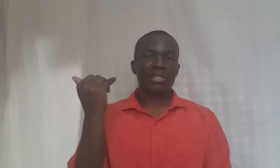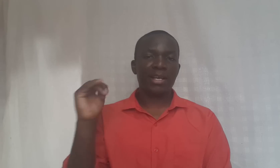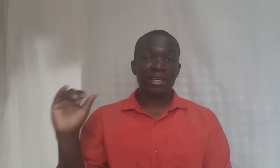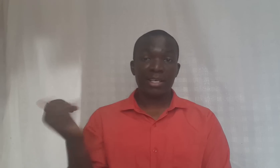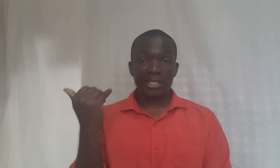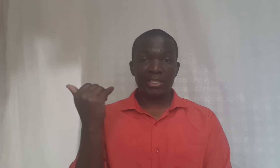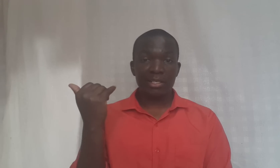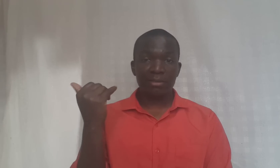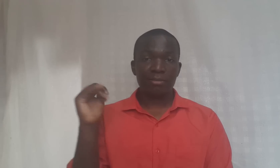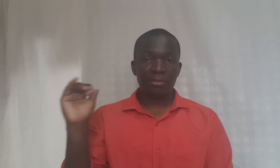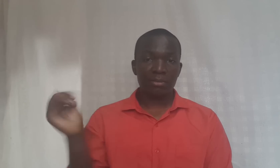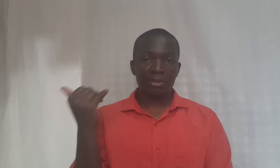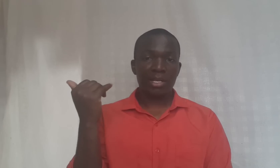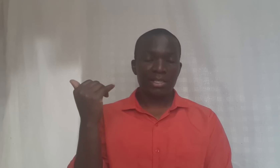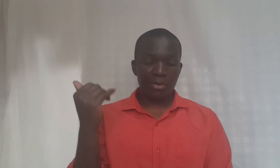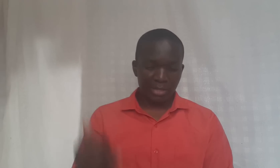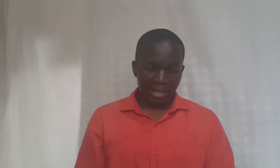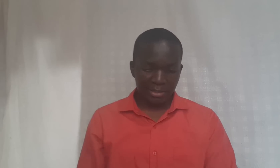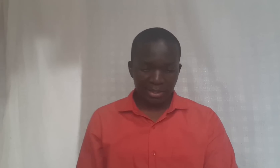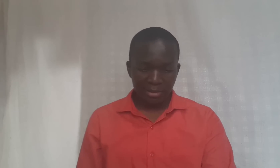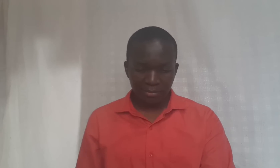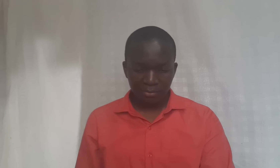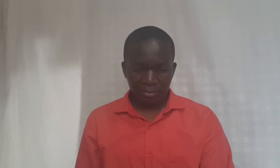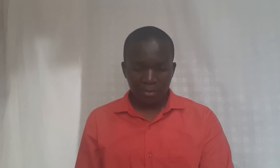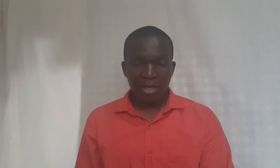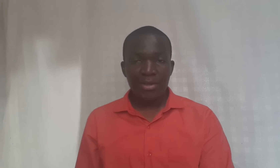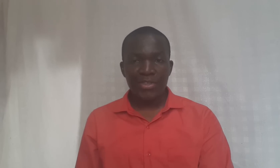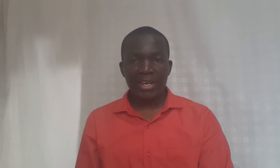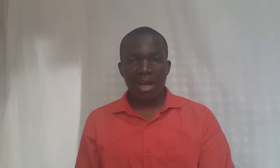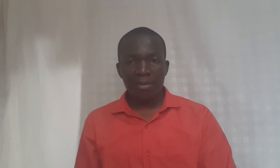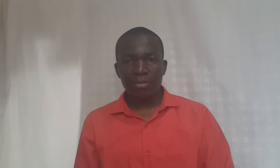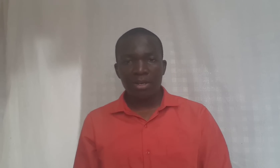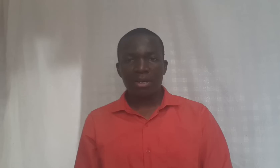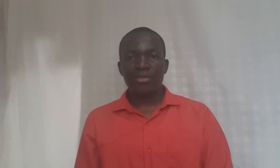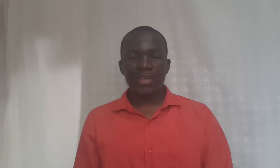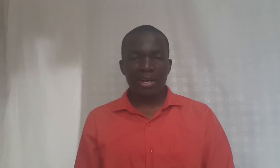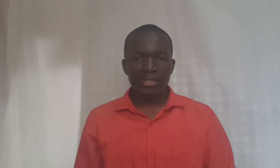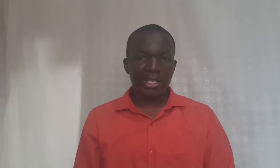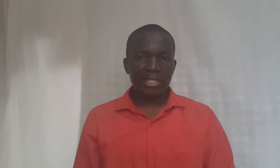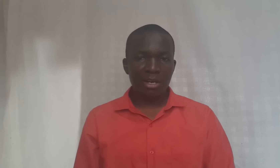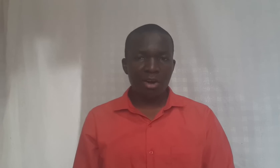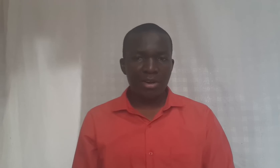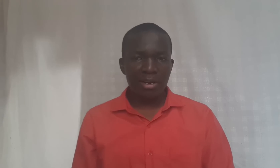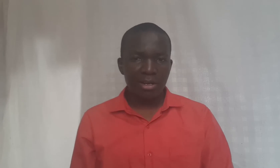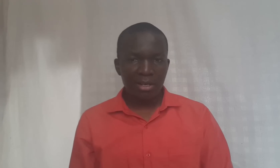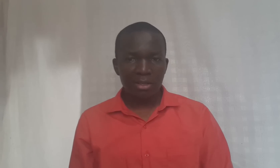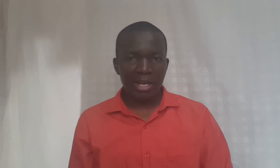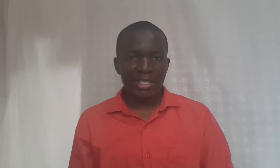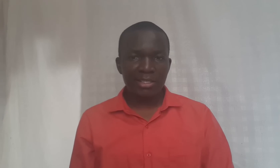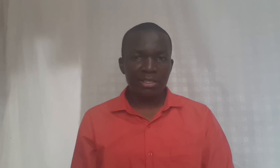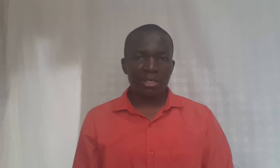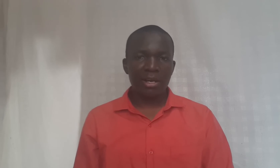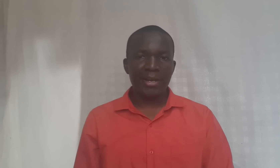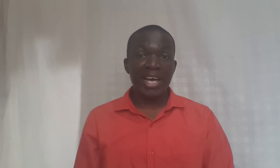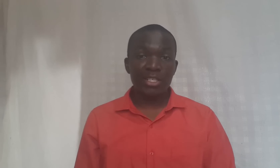sign Eastleigh. That's how we sign Eastleigh. Thika. Thika is the second largest